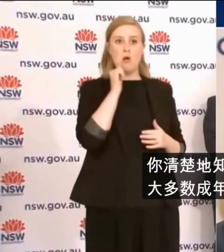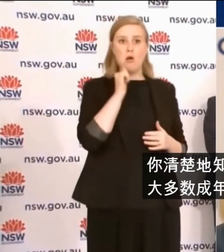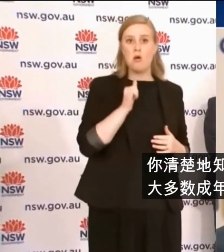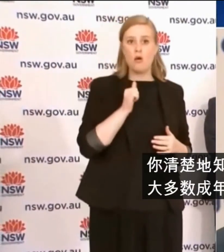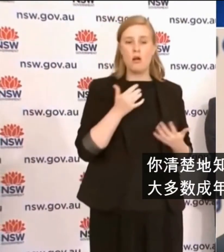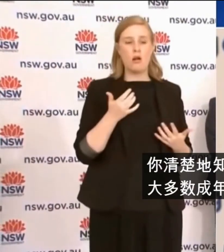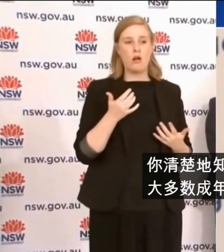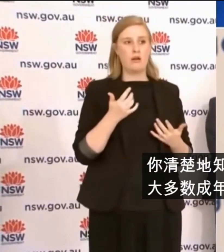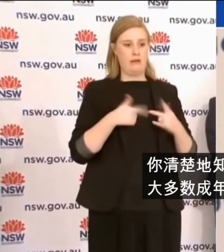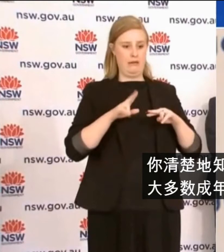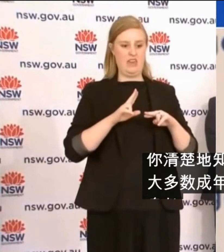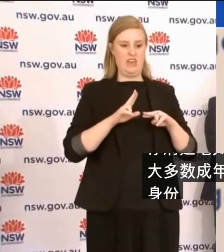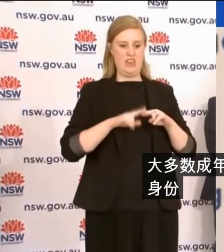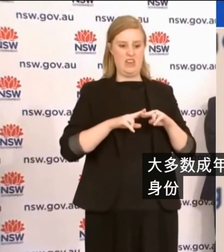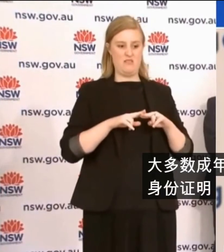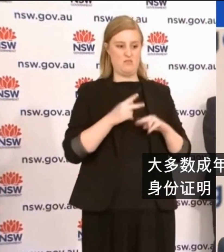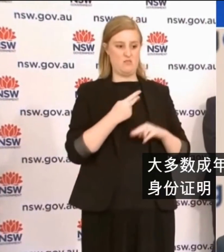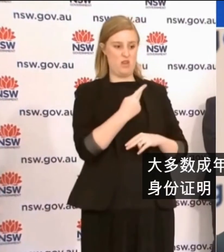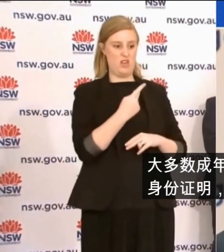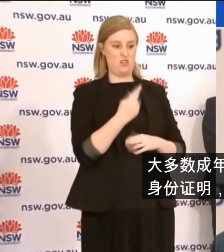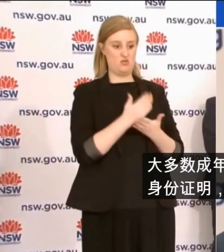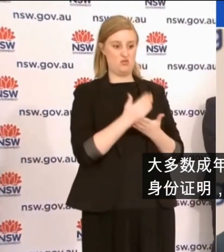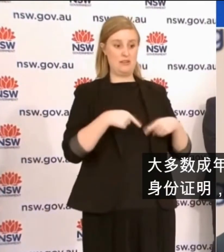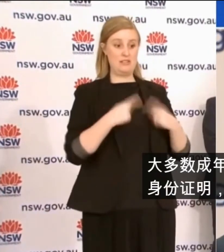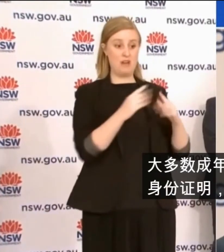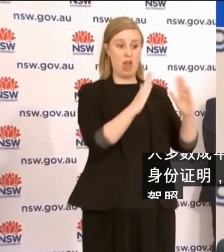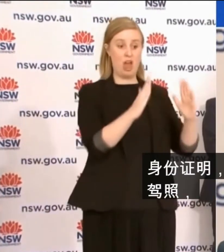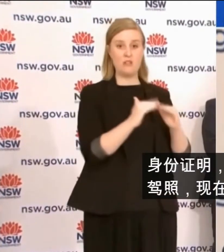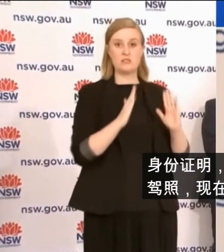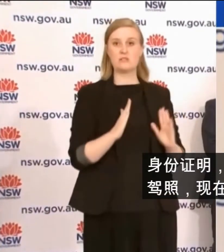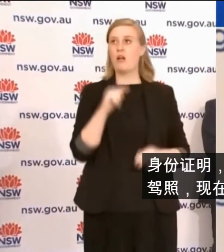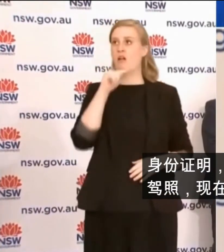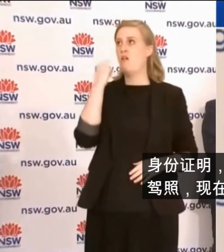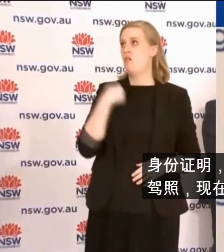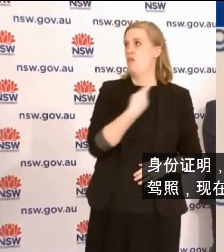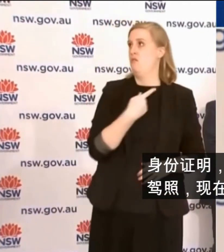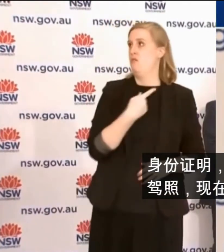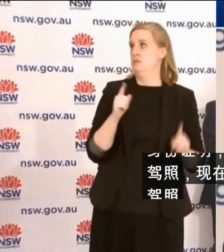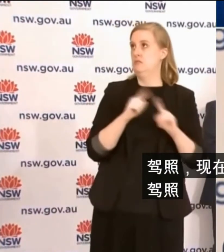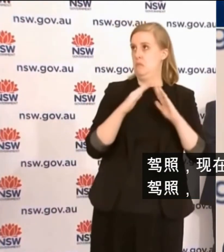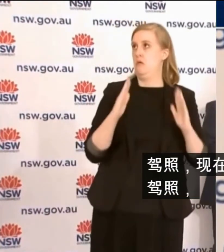that, most adults would have some form of identification on you, like a driver's licence. Now with the great